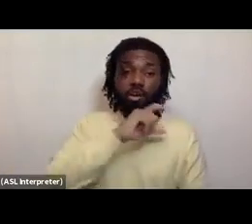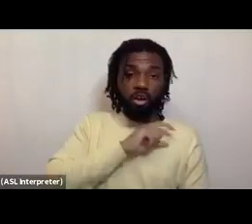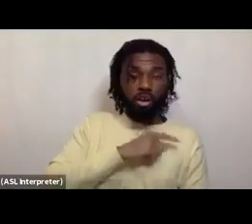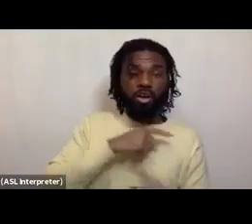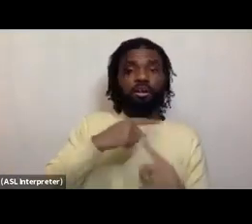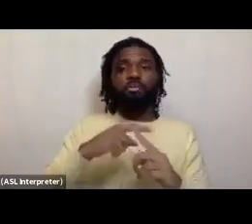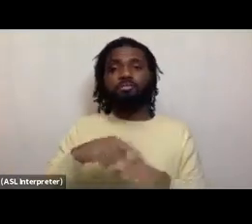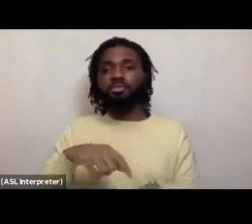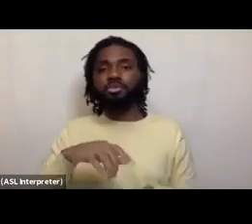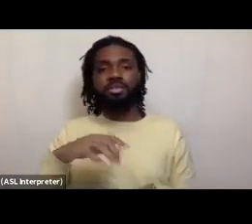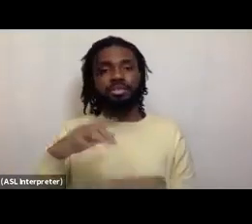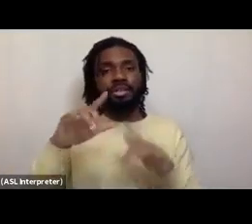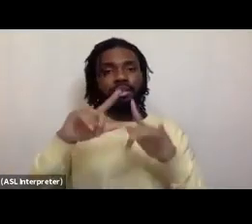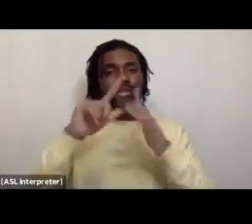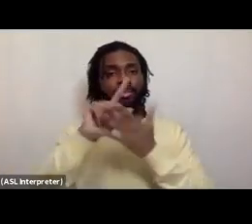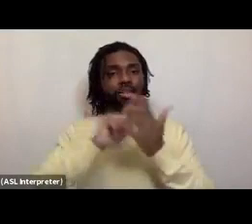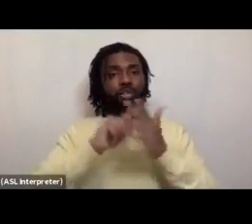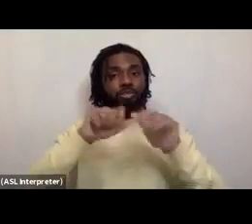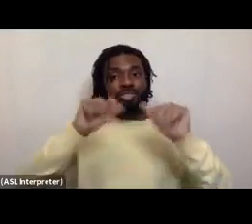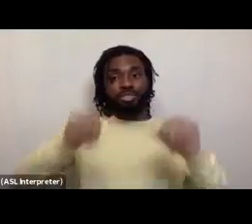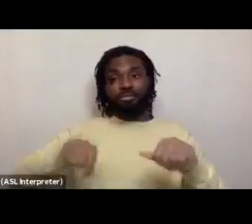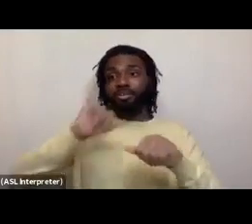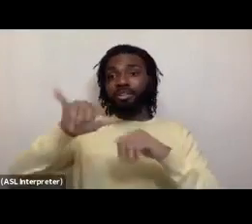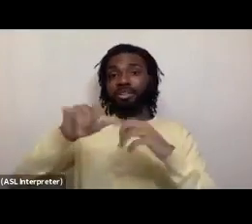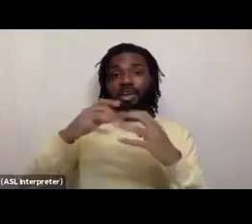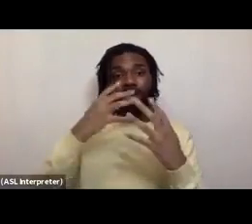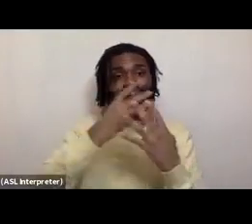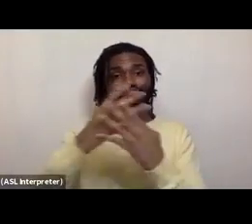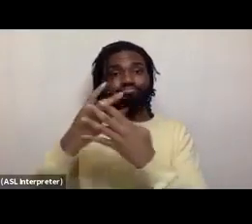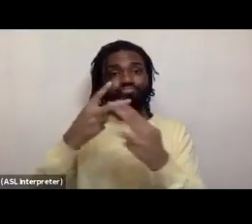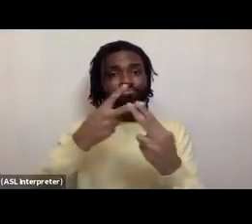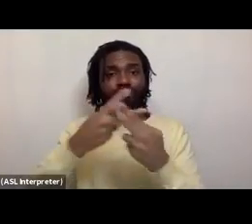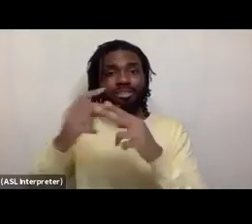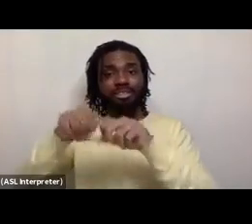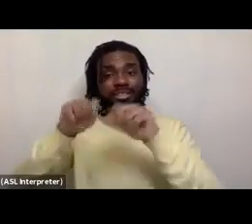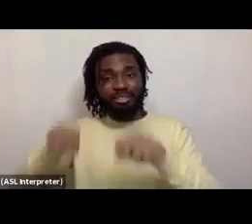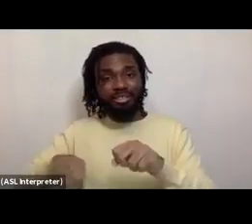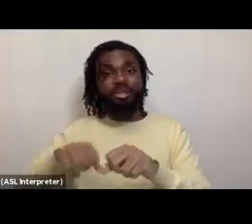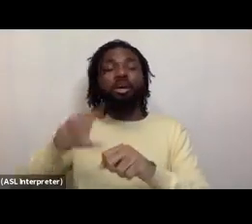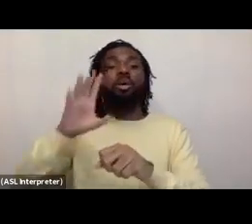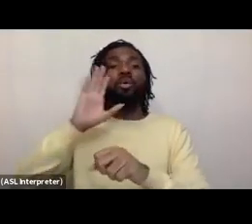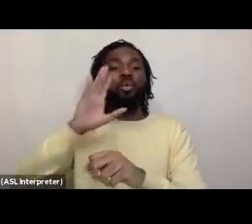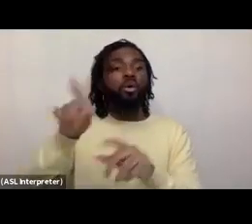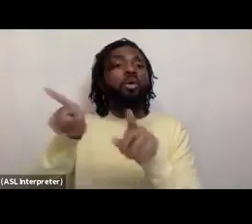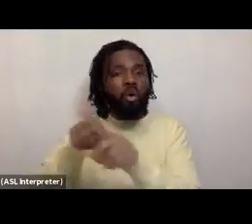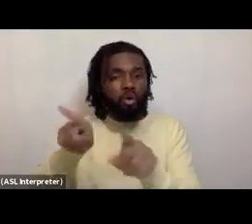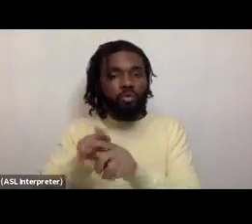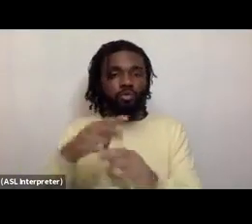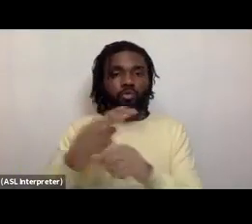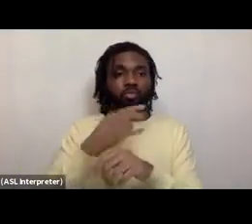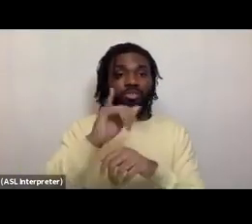carceral system, will use these programs to extend its reach beyond where